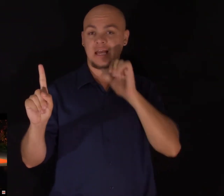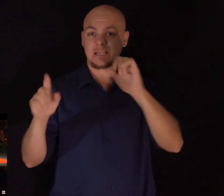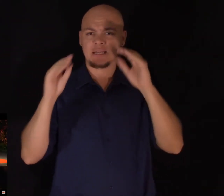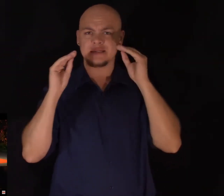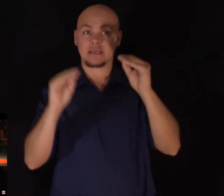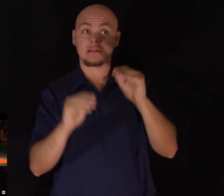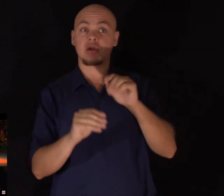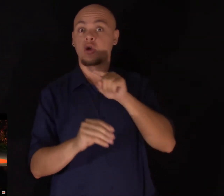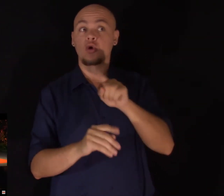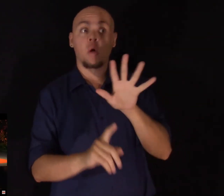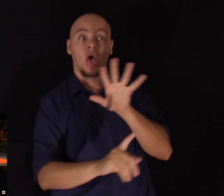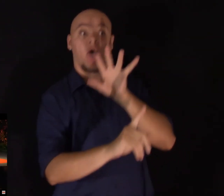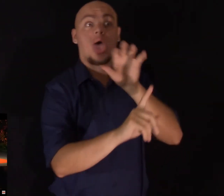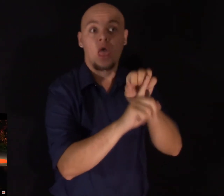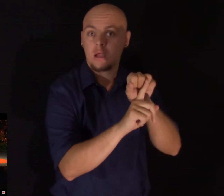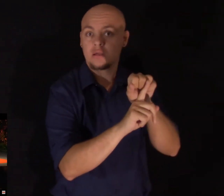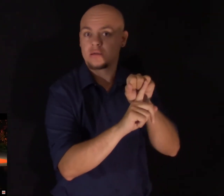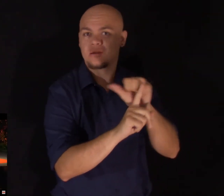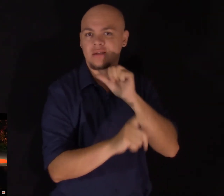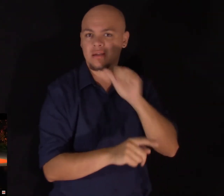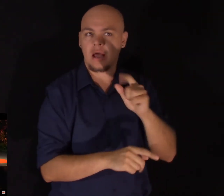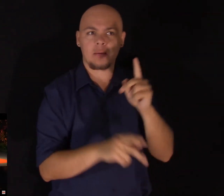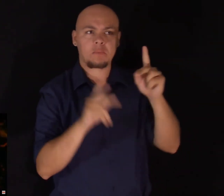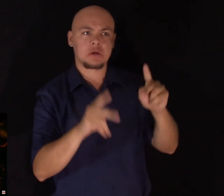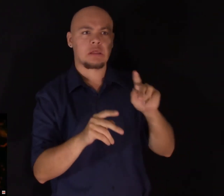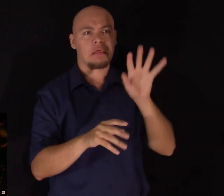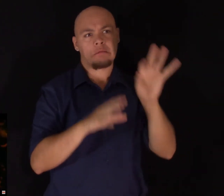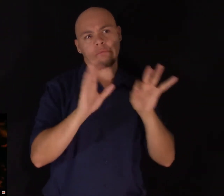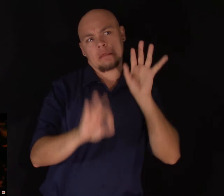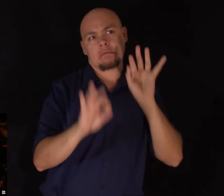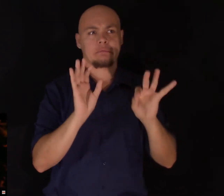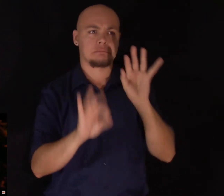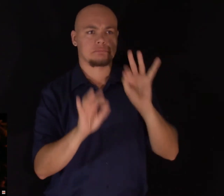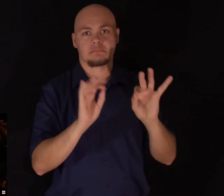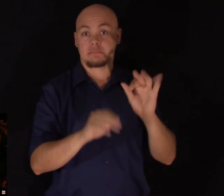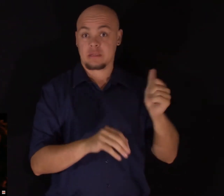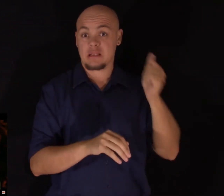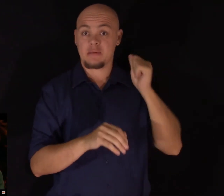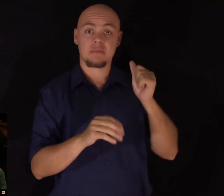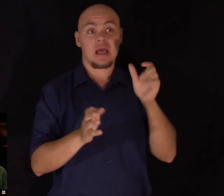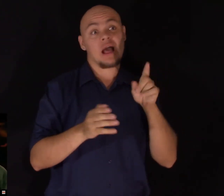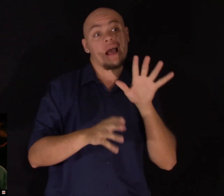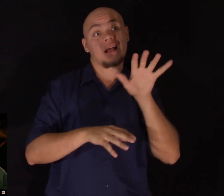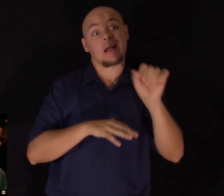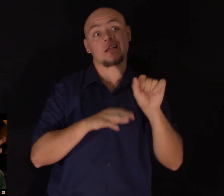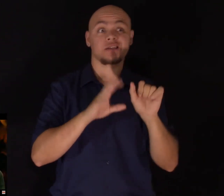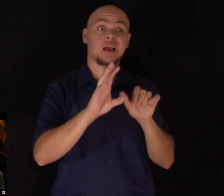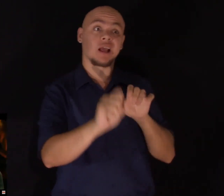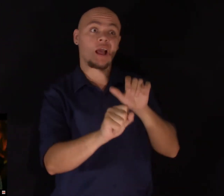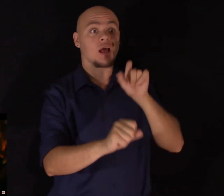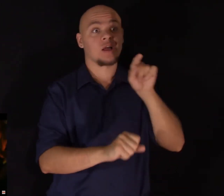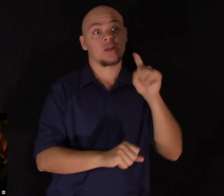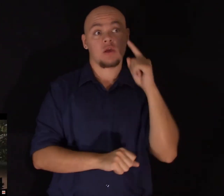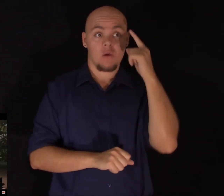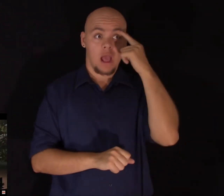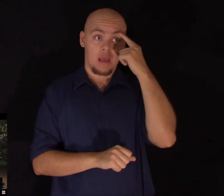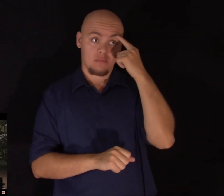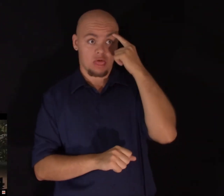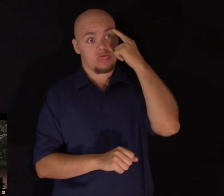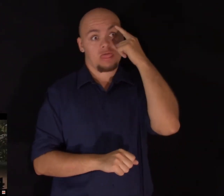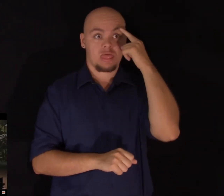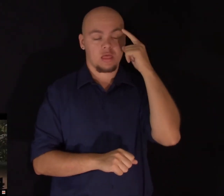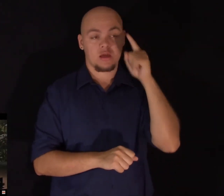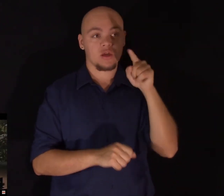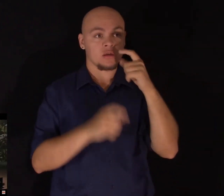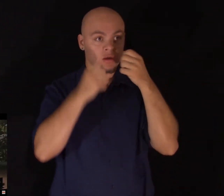of gotcha. Lie spotters aren't those nitpicky kids, those kids in the back of the room that are shouting, gotcha, gotcha. Your eyebrow twitched. You